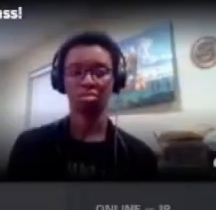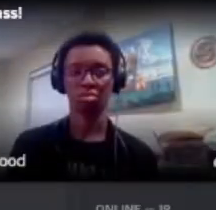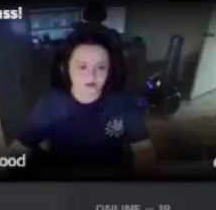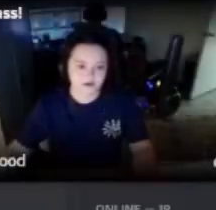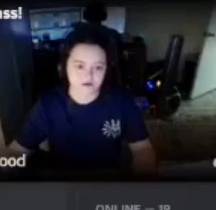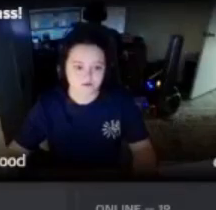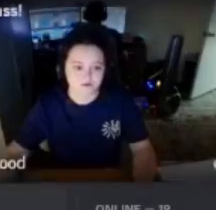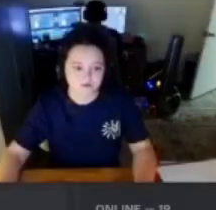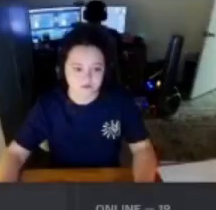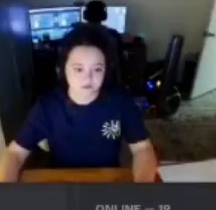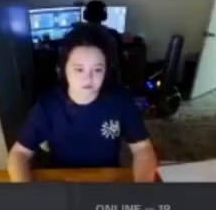Sign heraldry.